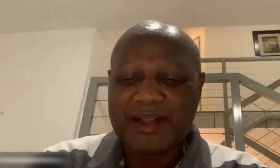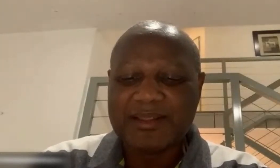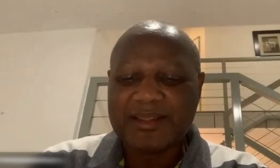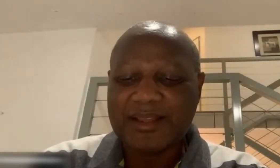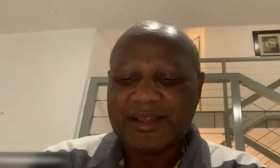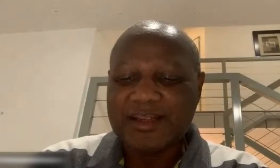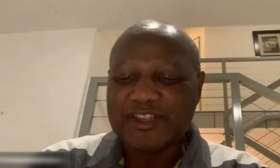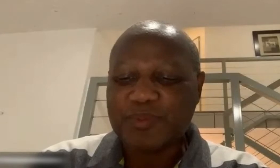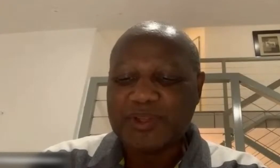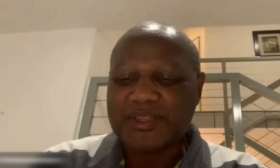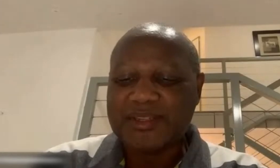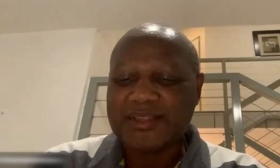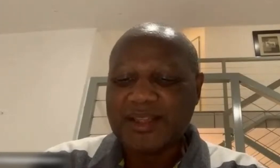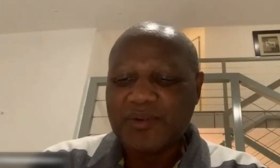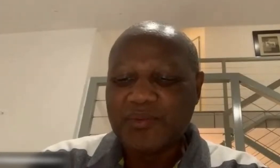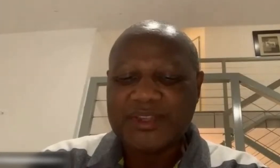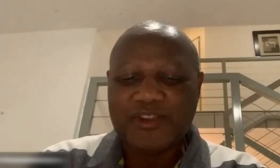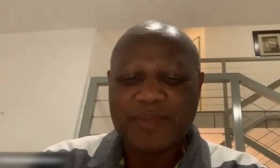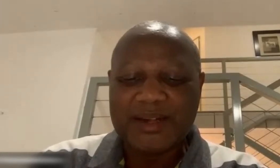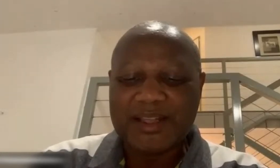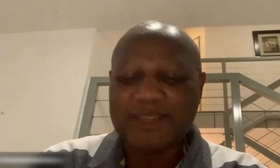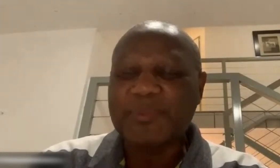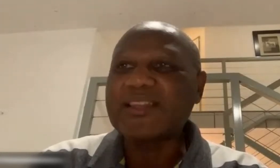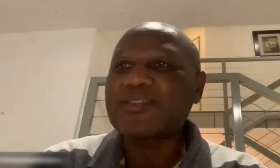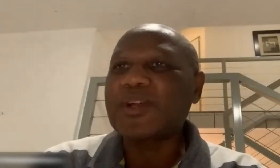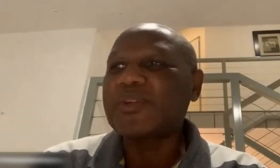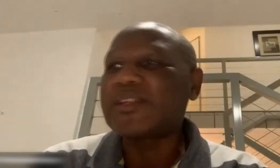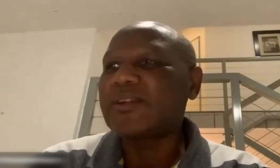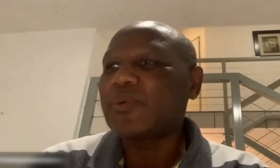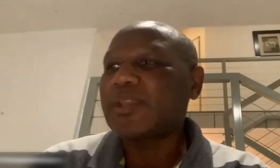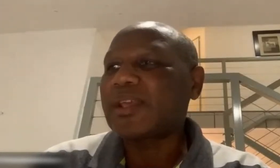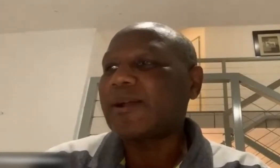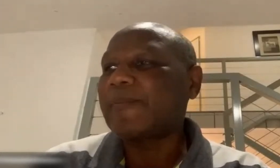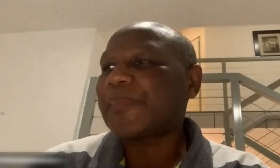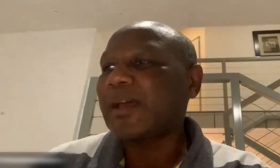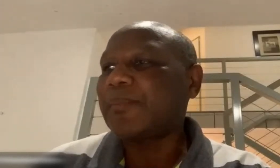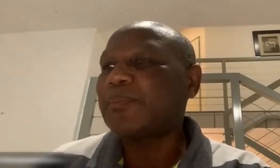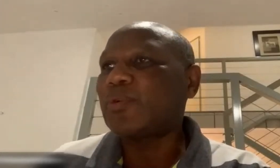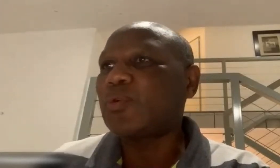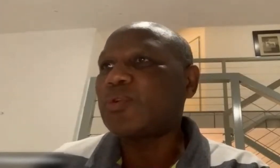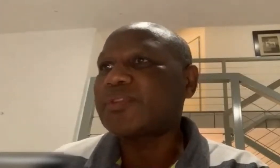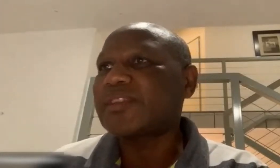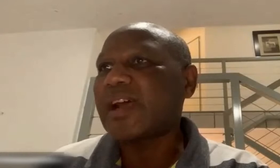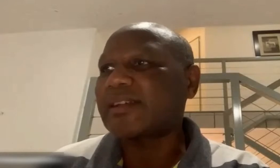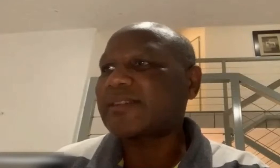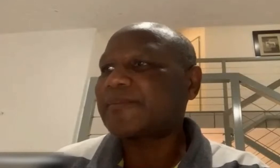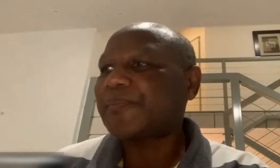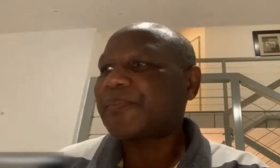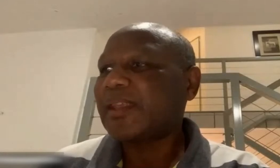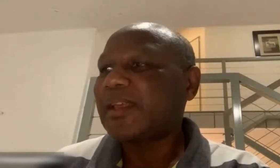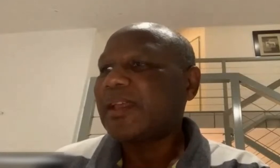health responses, which are human rights based when we deal with people who use drugs.